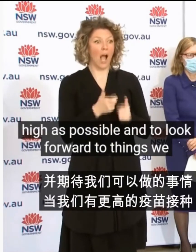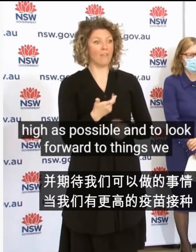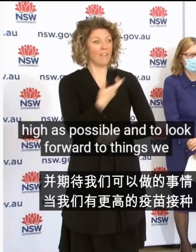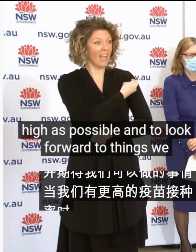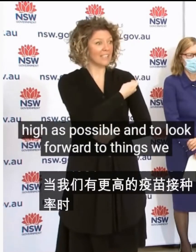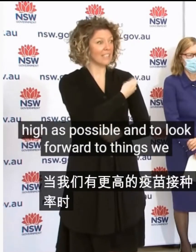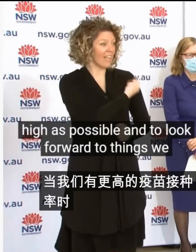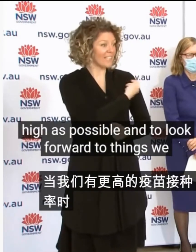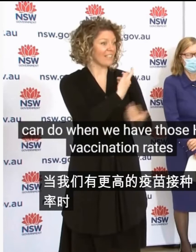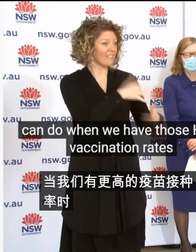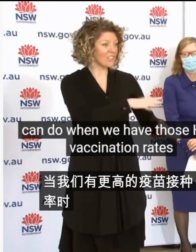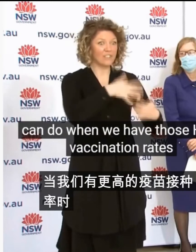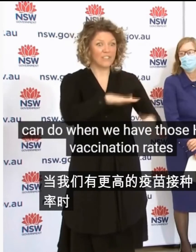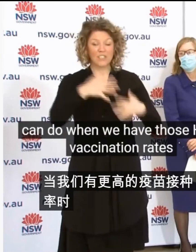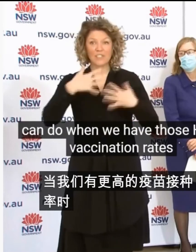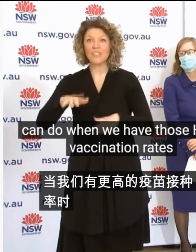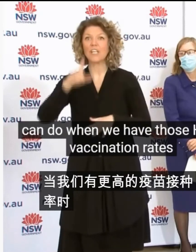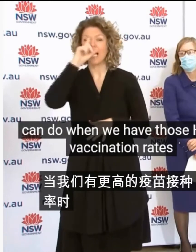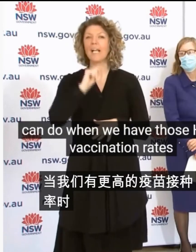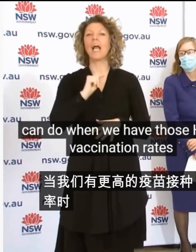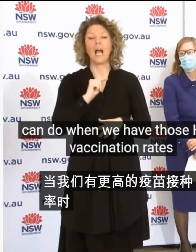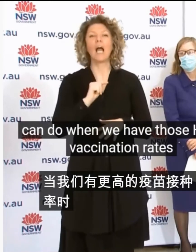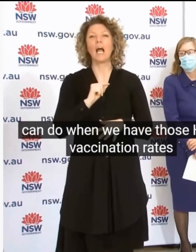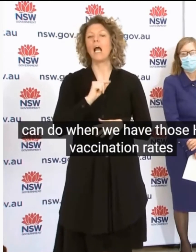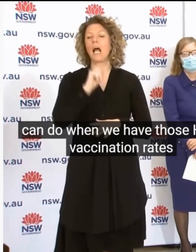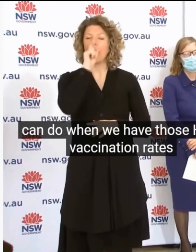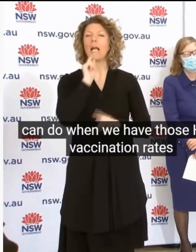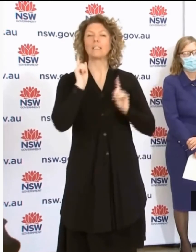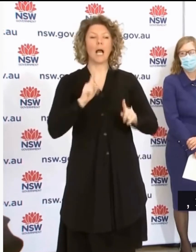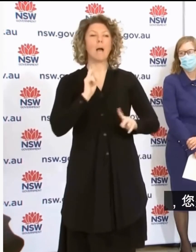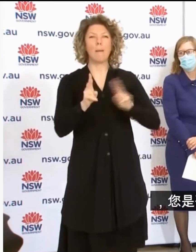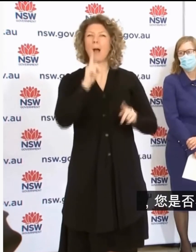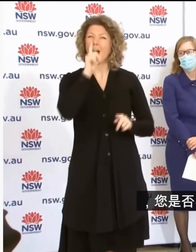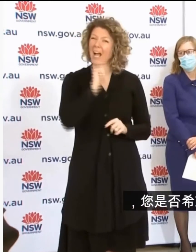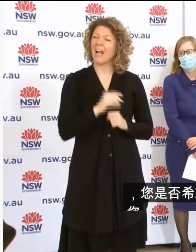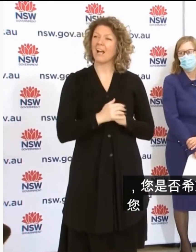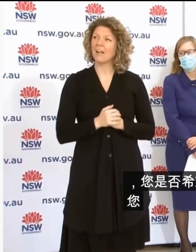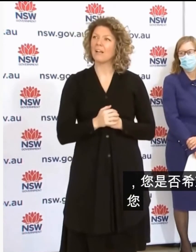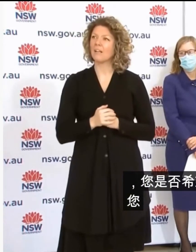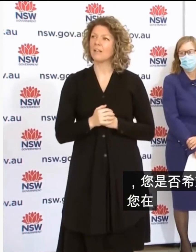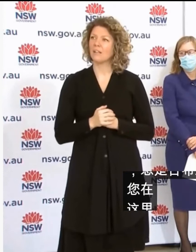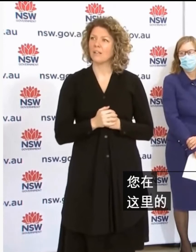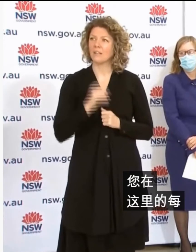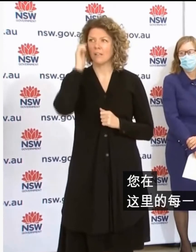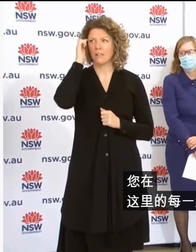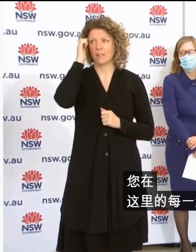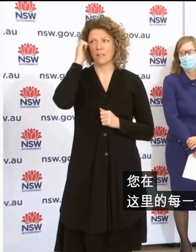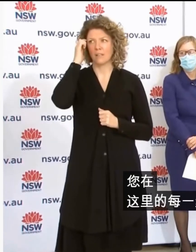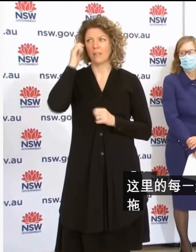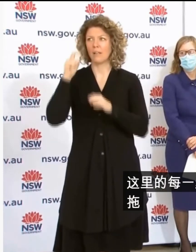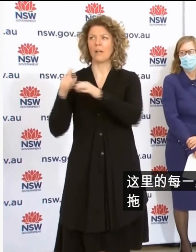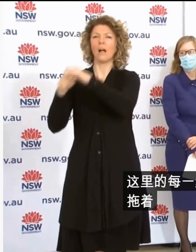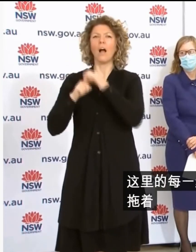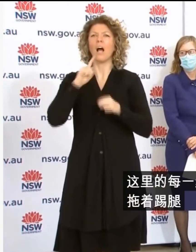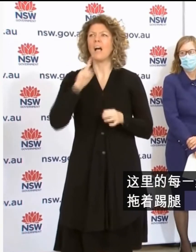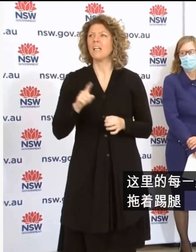high vaccination rates. Sorry, the gentleman behind you. But do you expect people to buy that? Because you've been dragged kicking and screaming every step of the way here. You